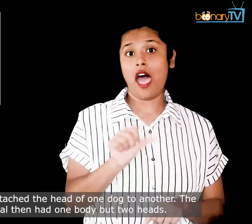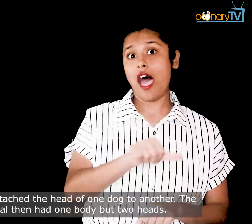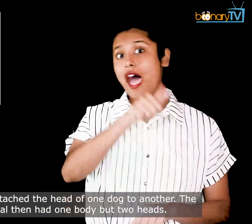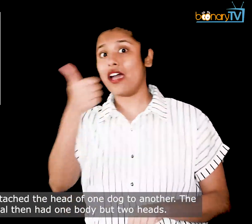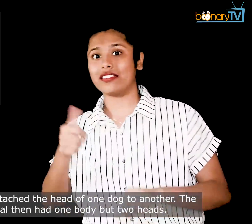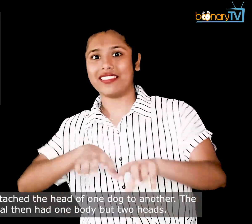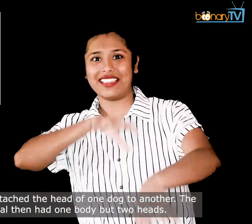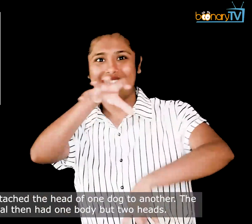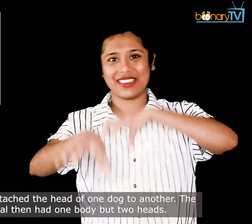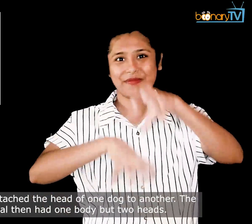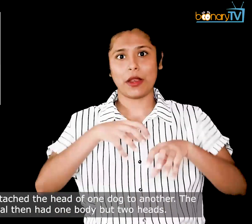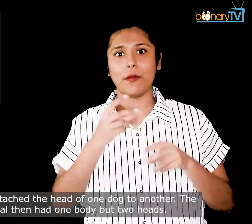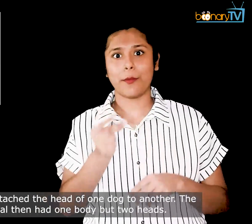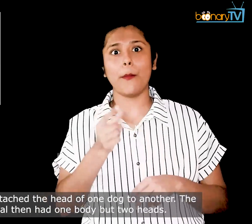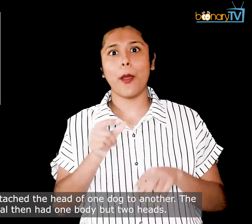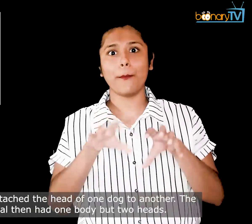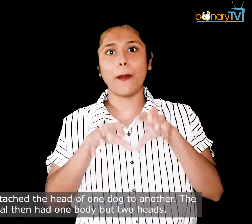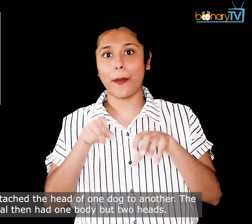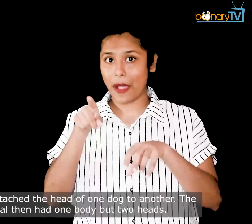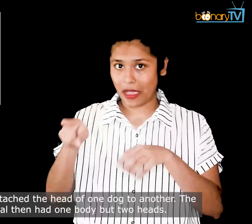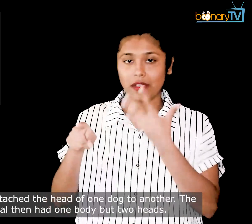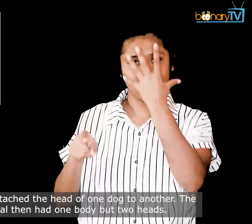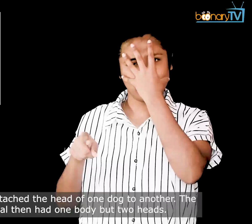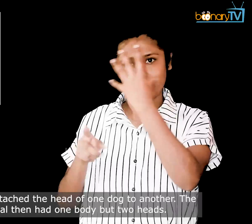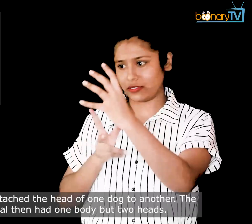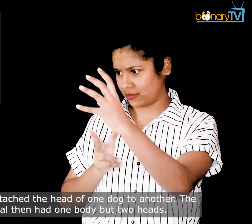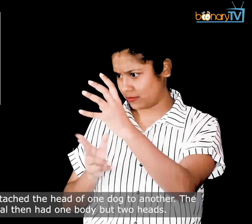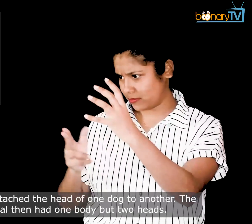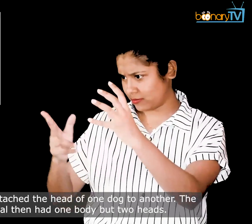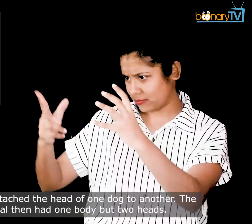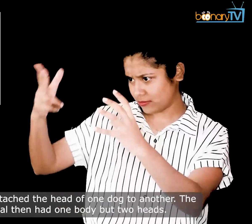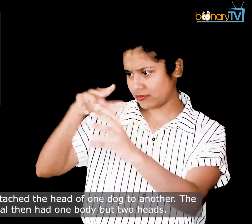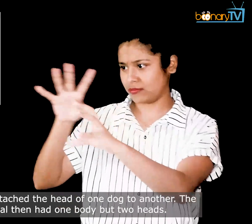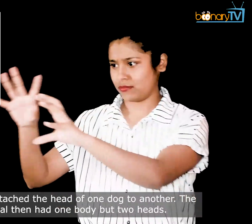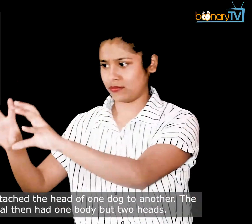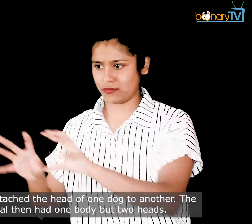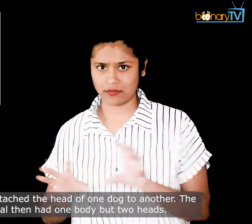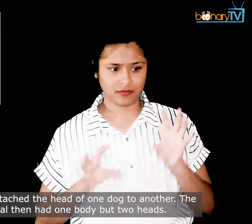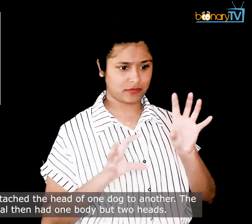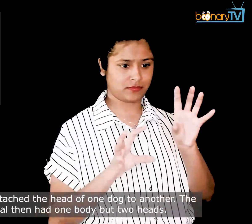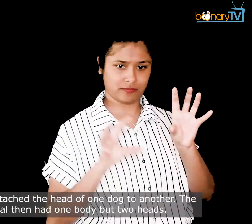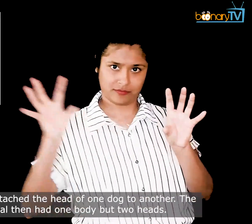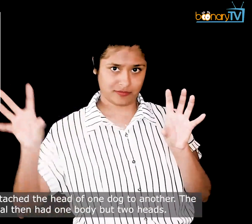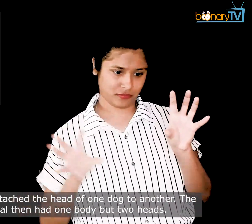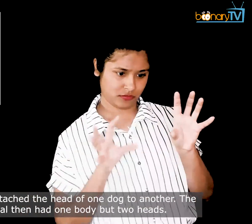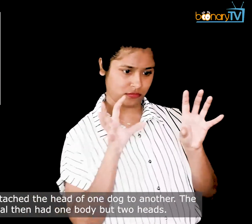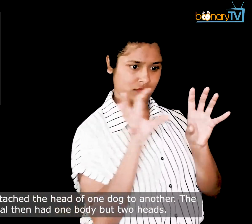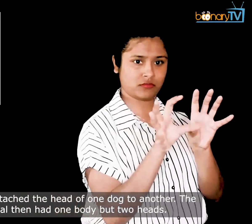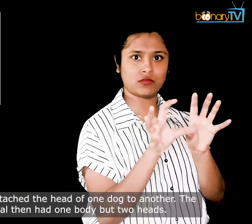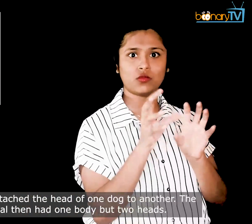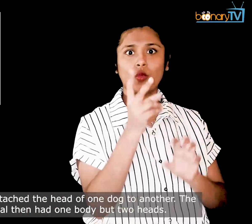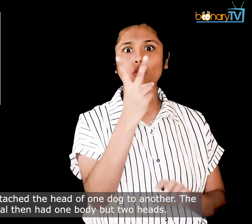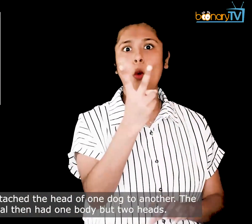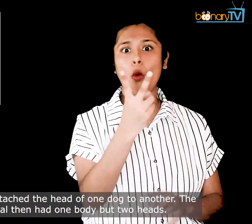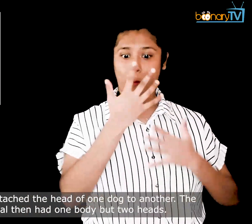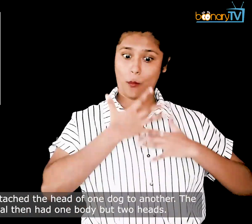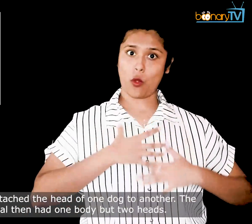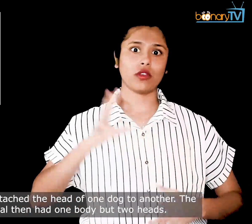to another. The operated animal then had one body but two